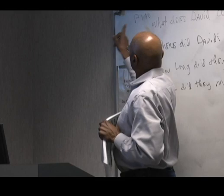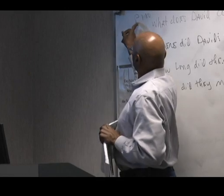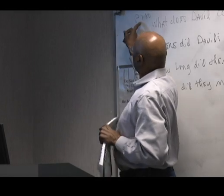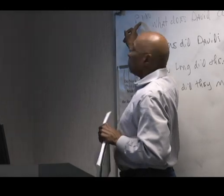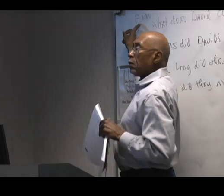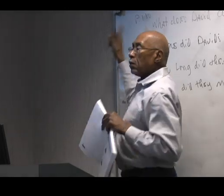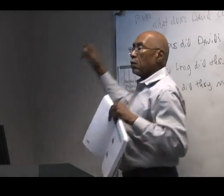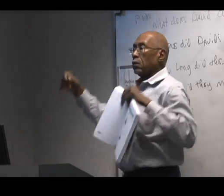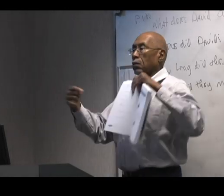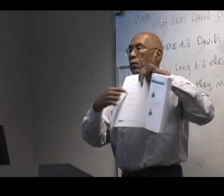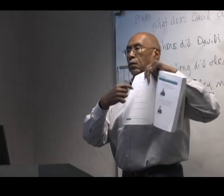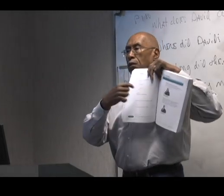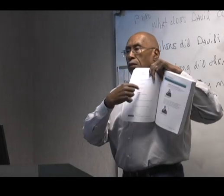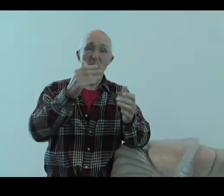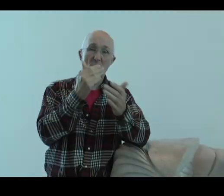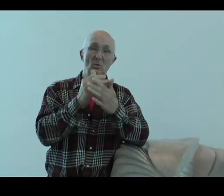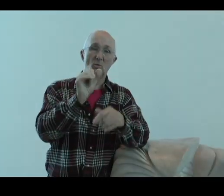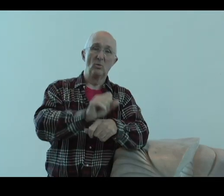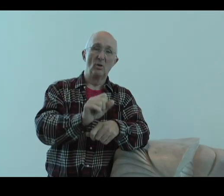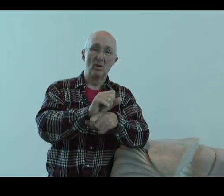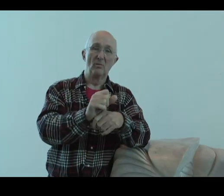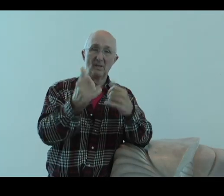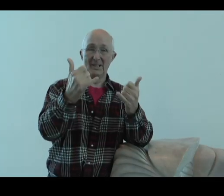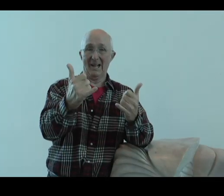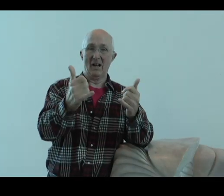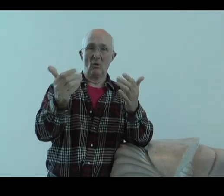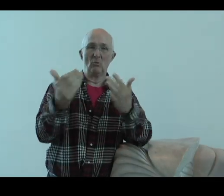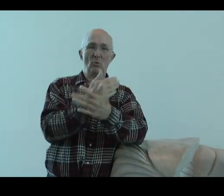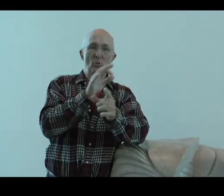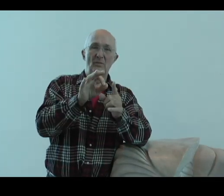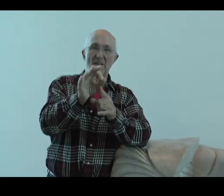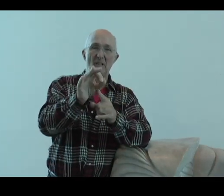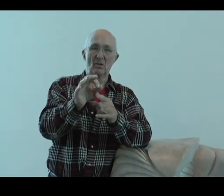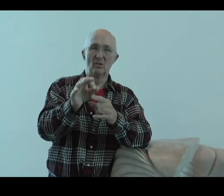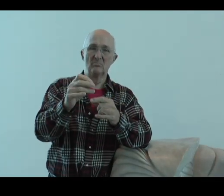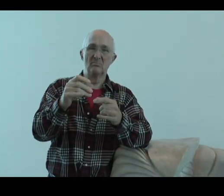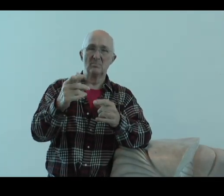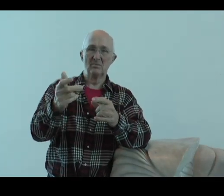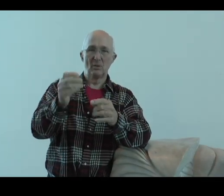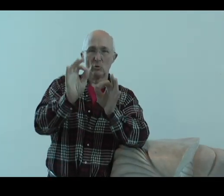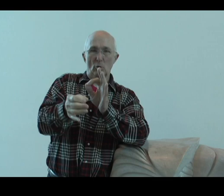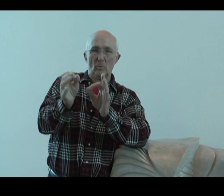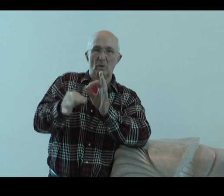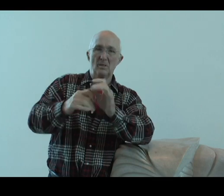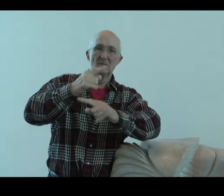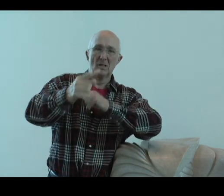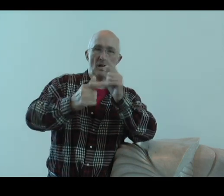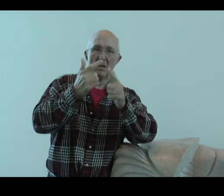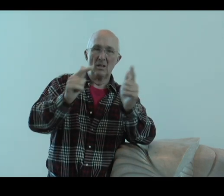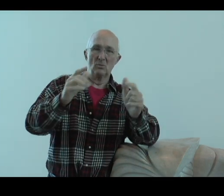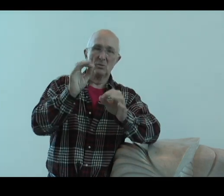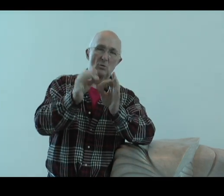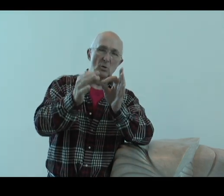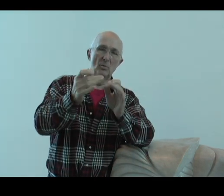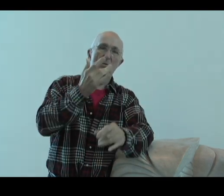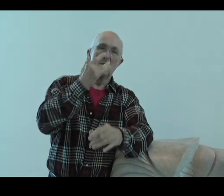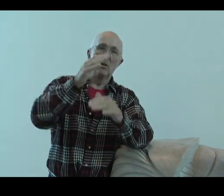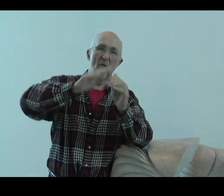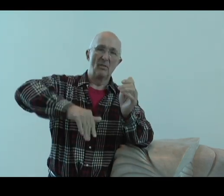and continued working, still doing a very good job. And now he's in a new field of interpreting and sign language